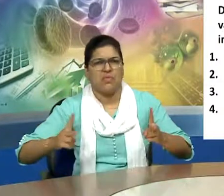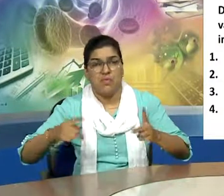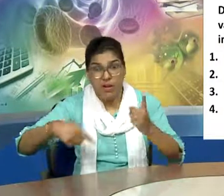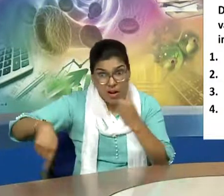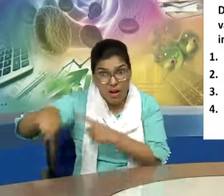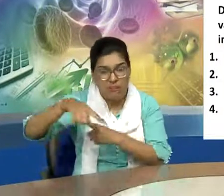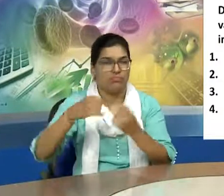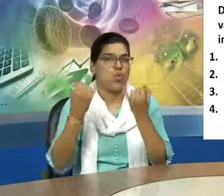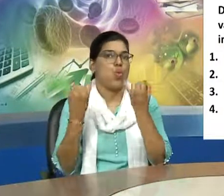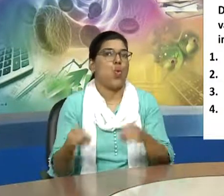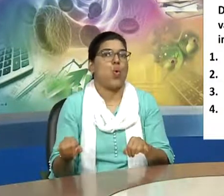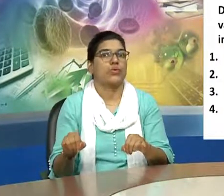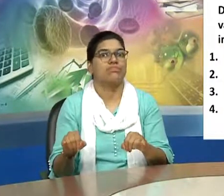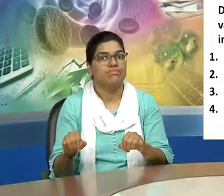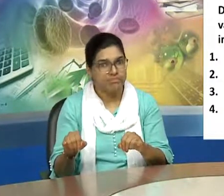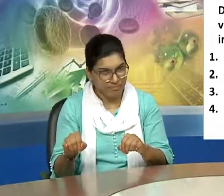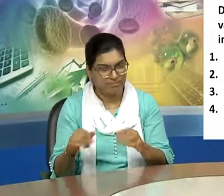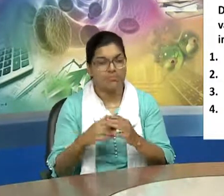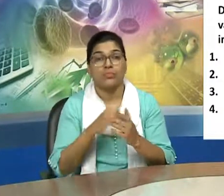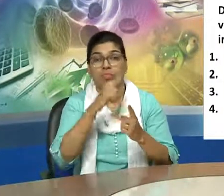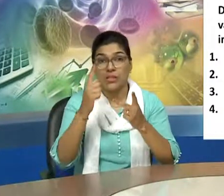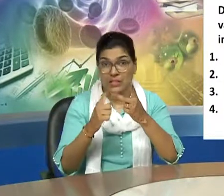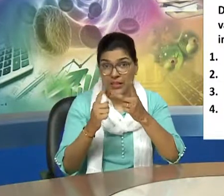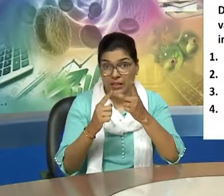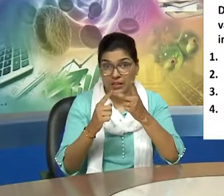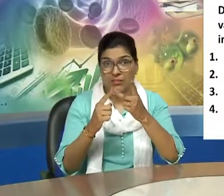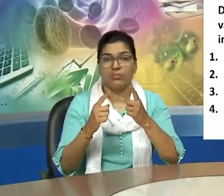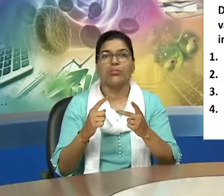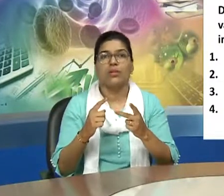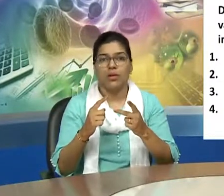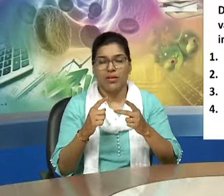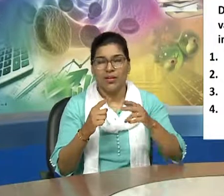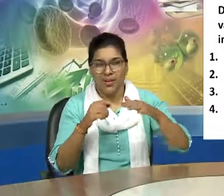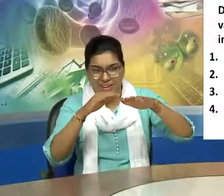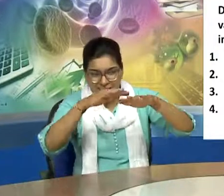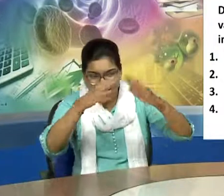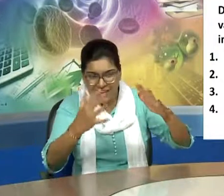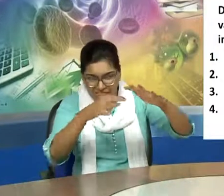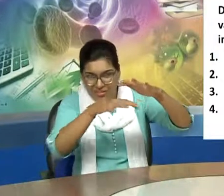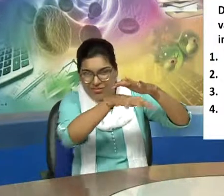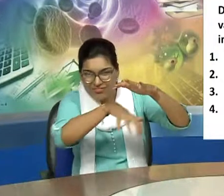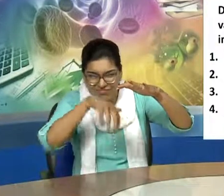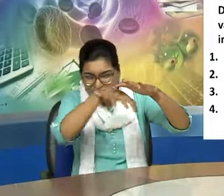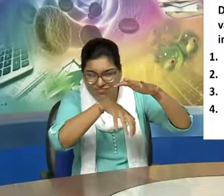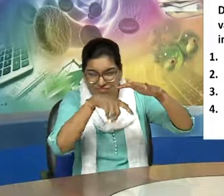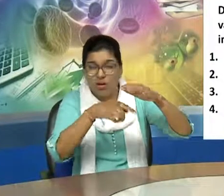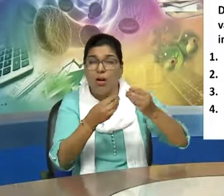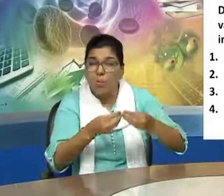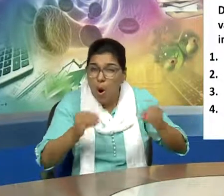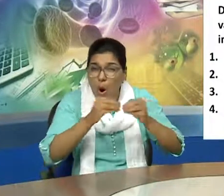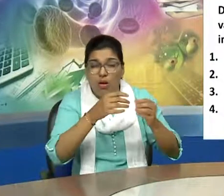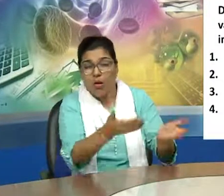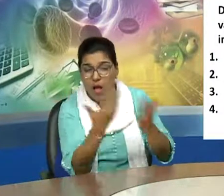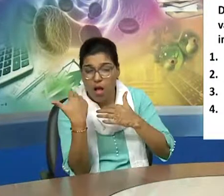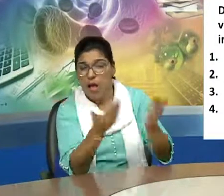is there is a loss of vegetation. The second result